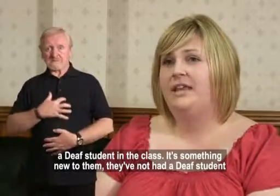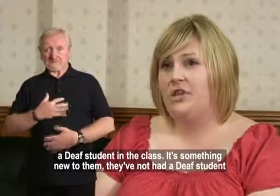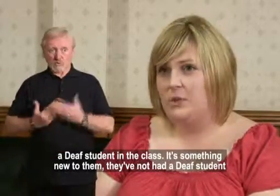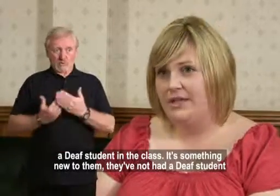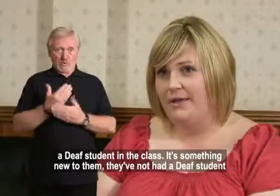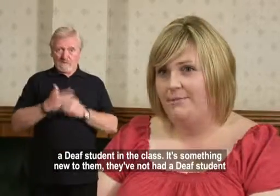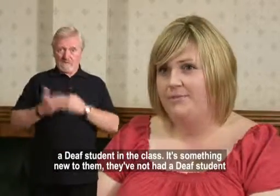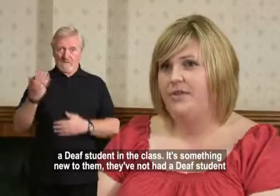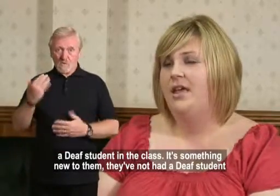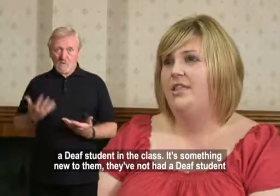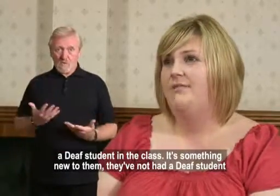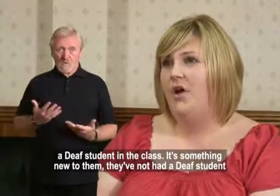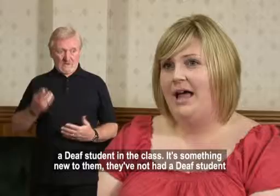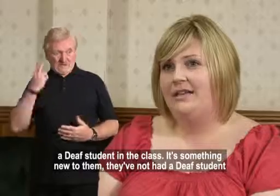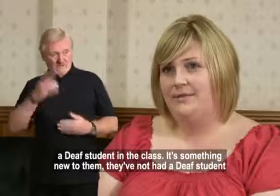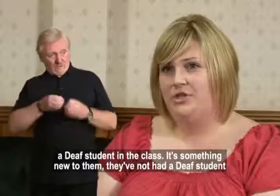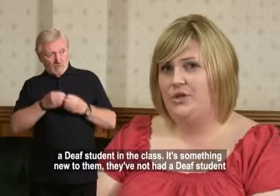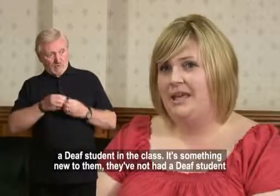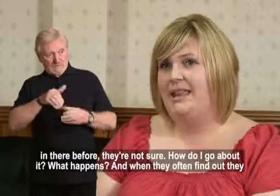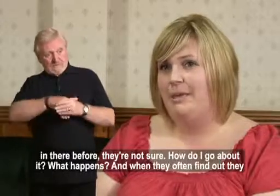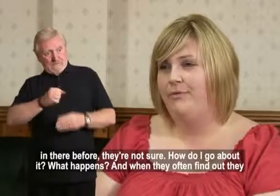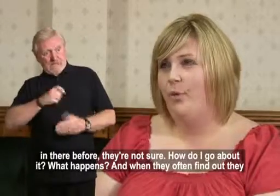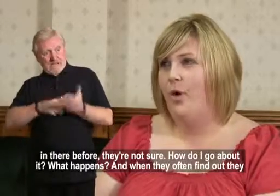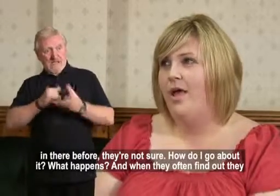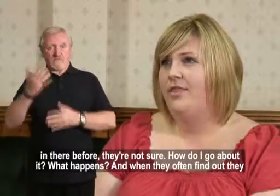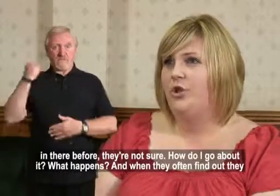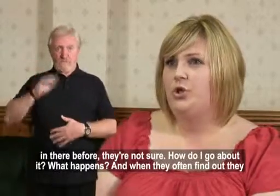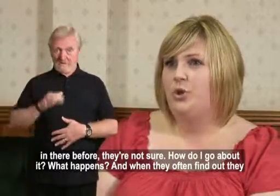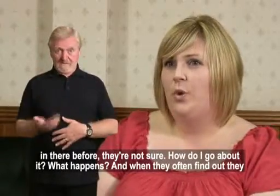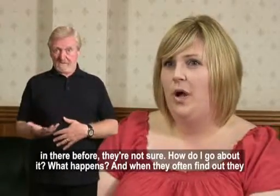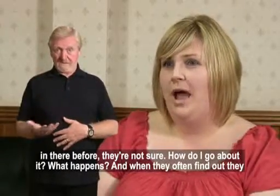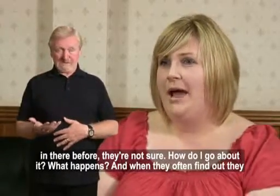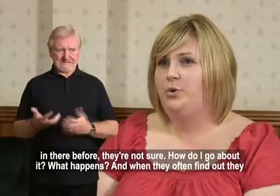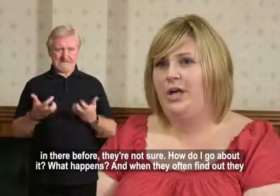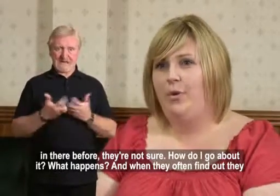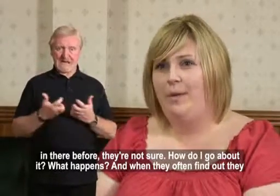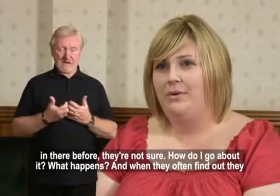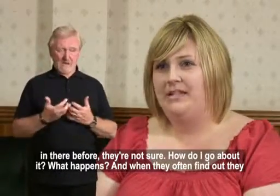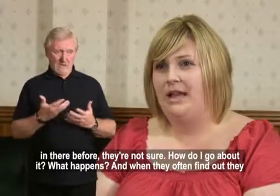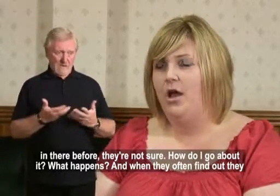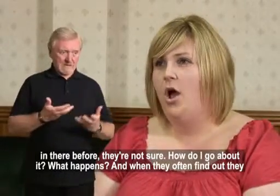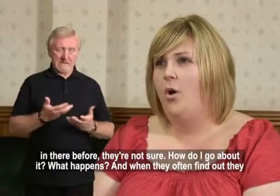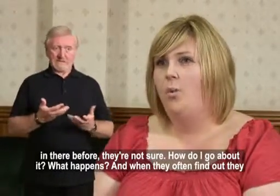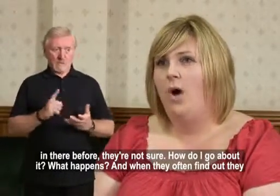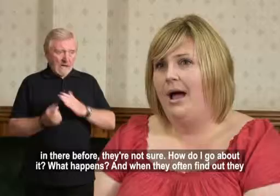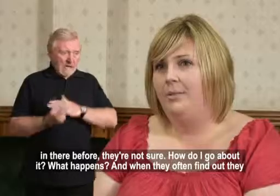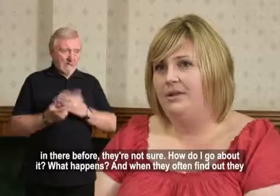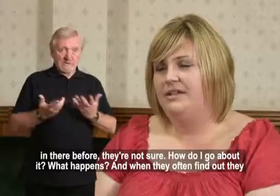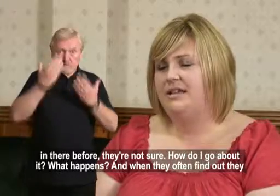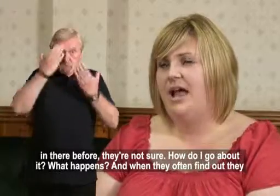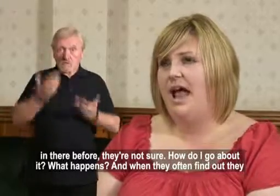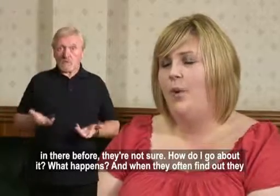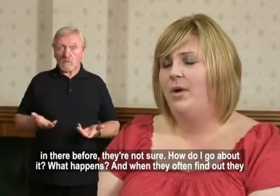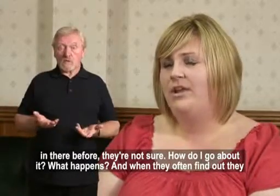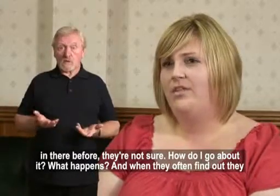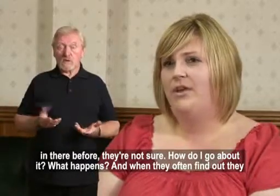It's something new to them. They've not had a deaf student in there before. They're not sure, how do I go about it? What